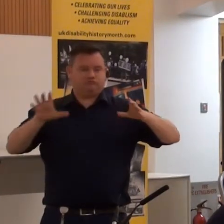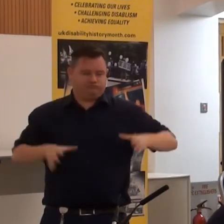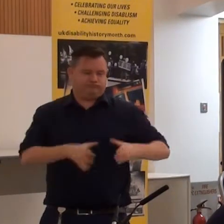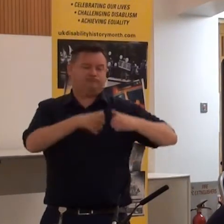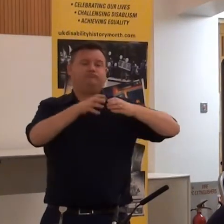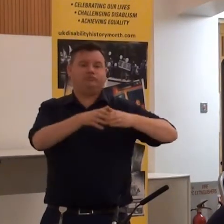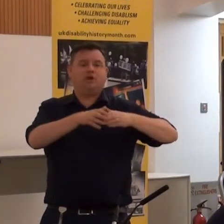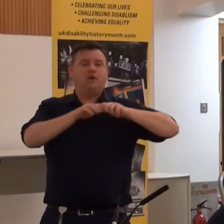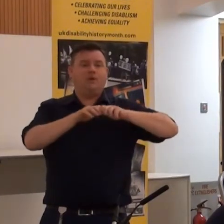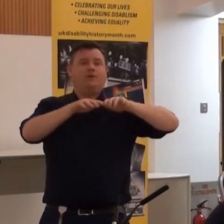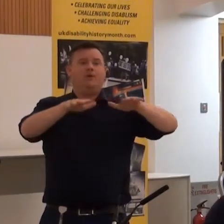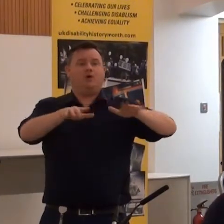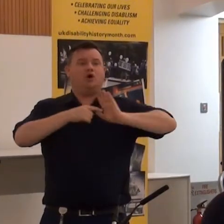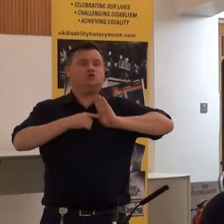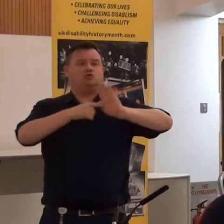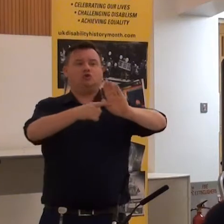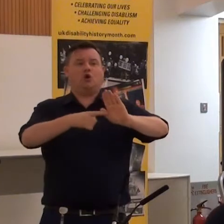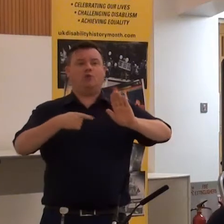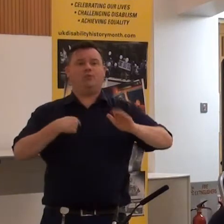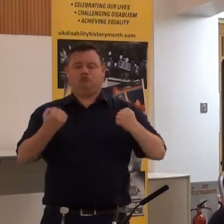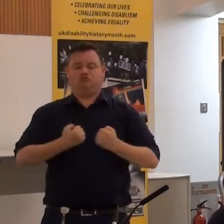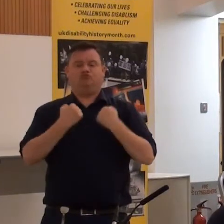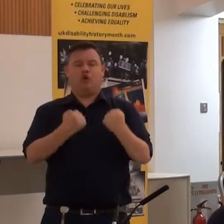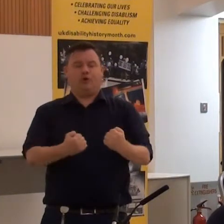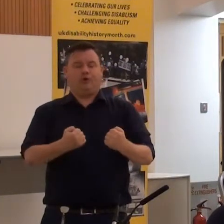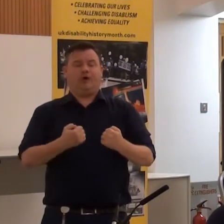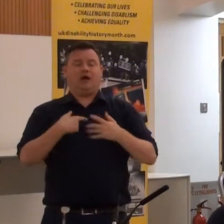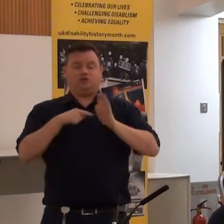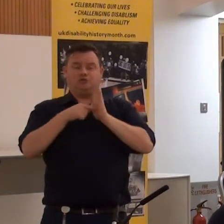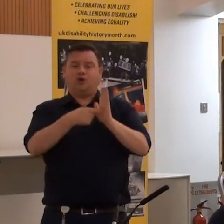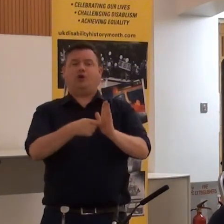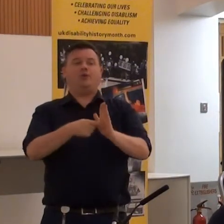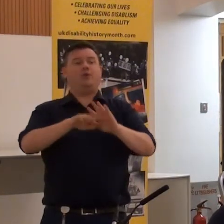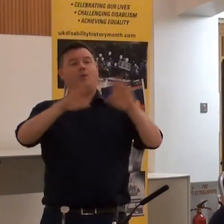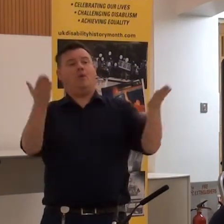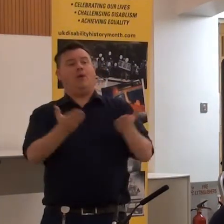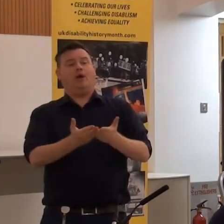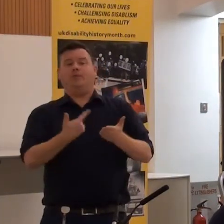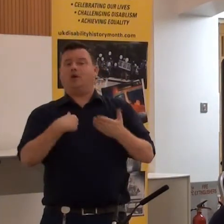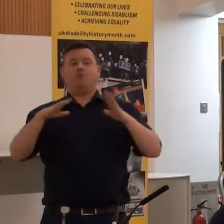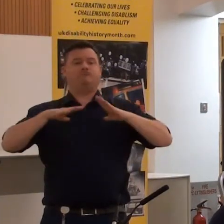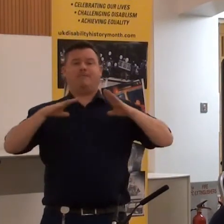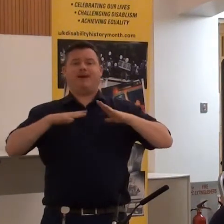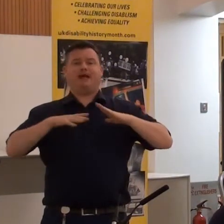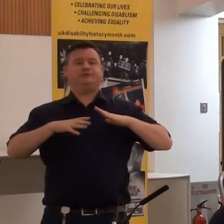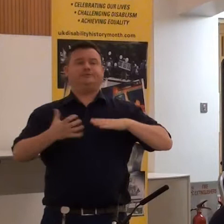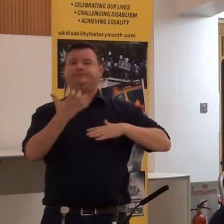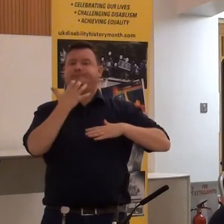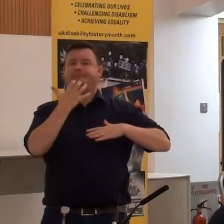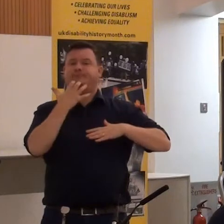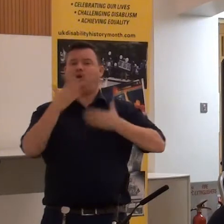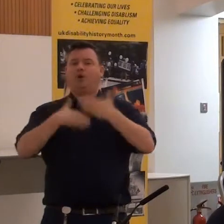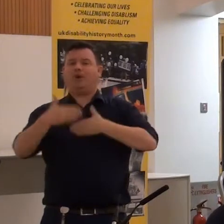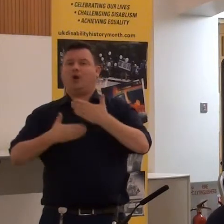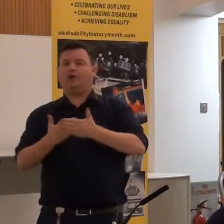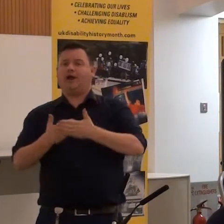can get out there and show what we're made of, and show the rest of the world that we're not prepared to tolerate what's going on. I